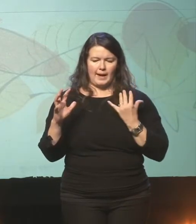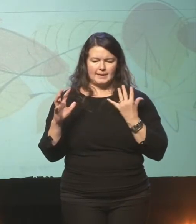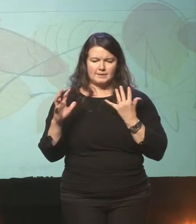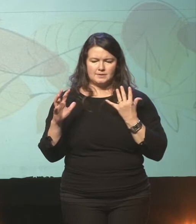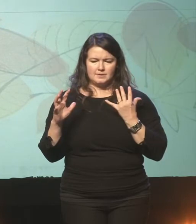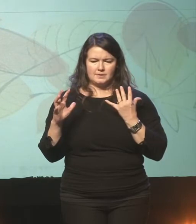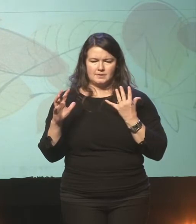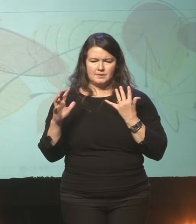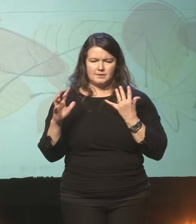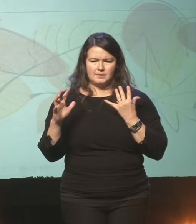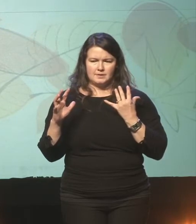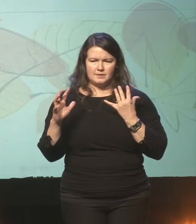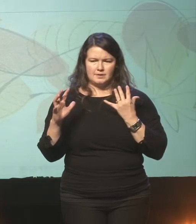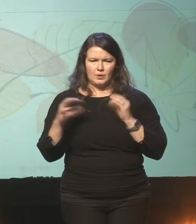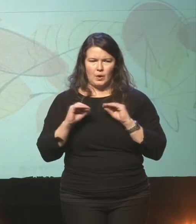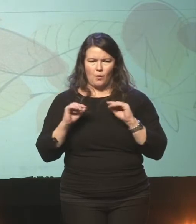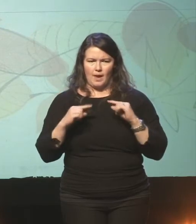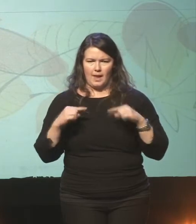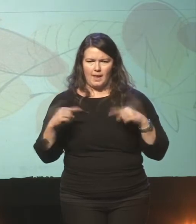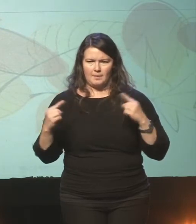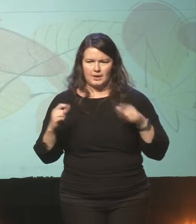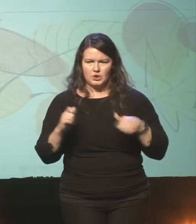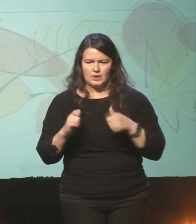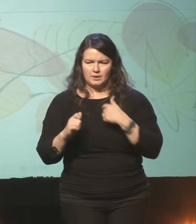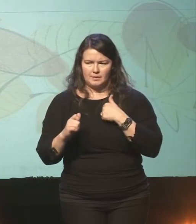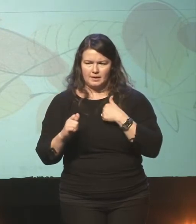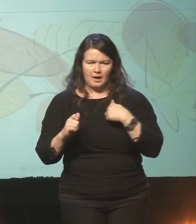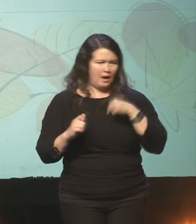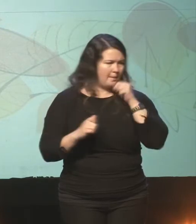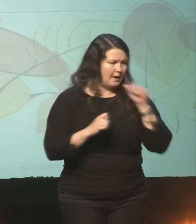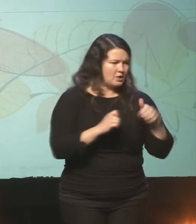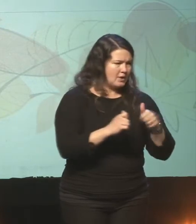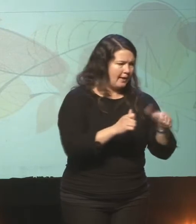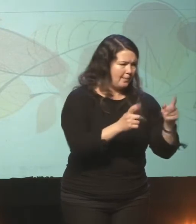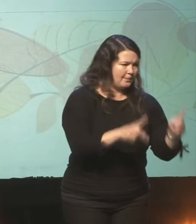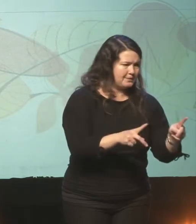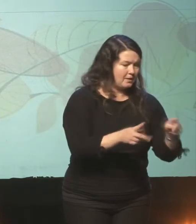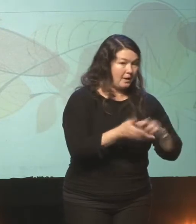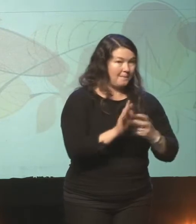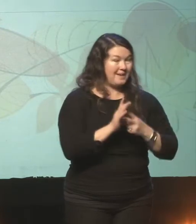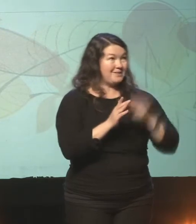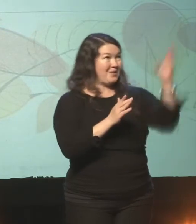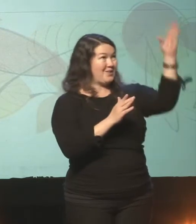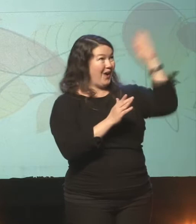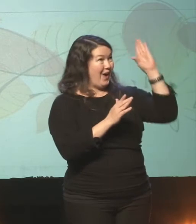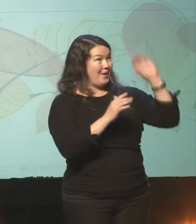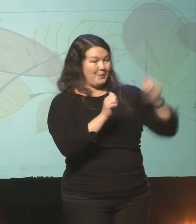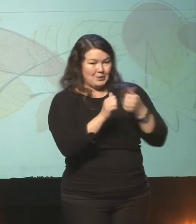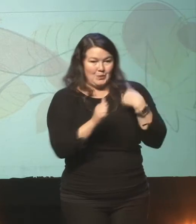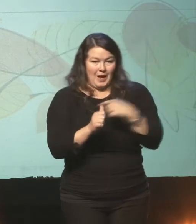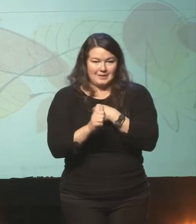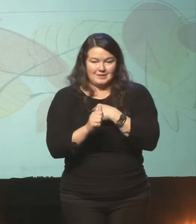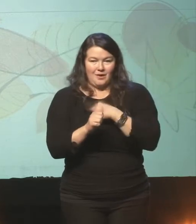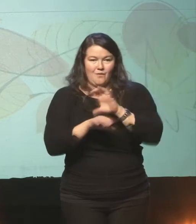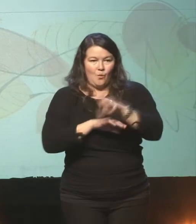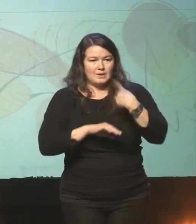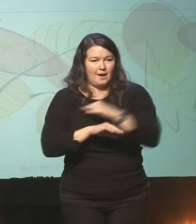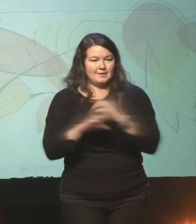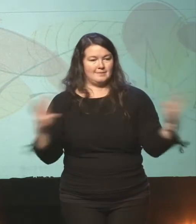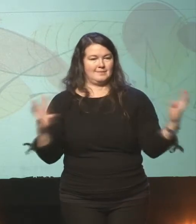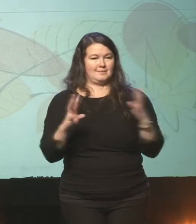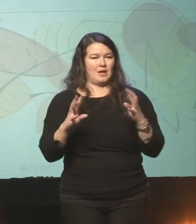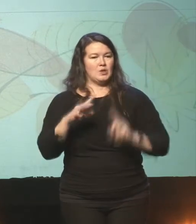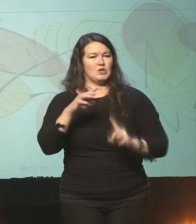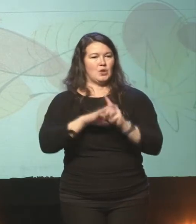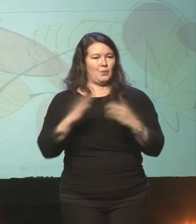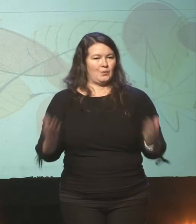not being pursued by an enemy. I'm not pursuing an enemy. It's the pursuit of God that has brought us here. And